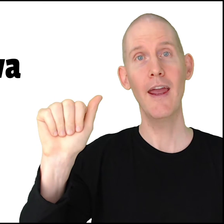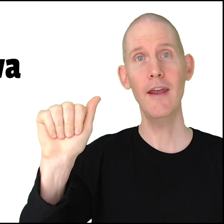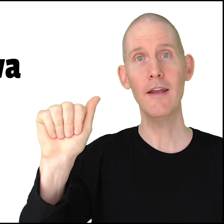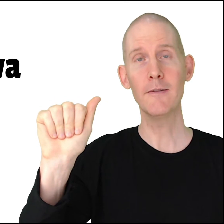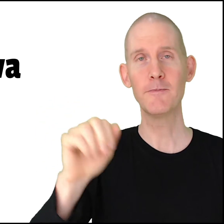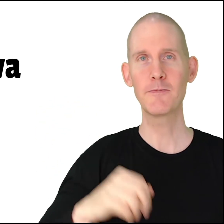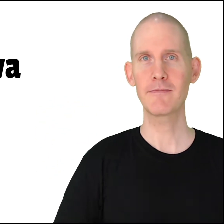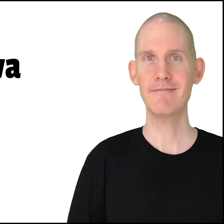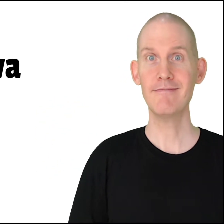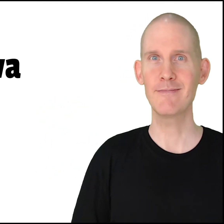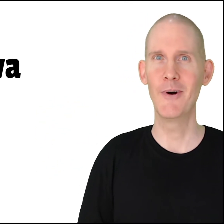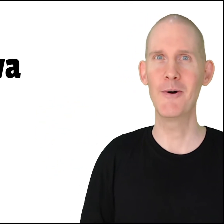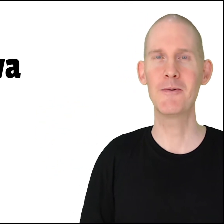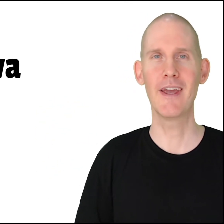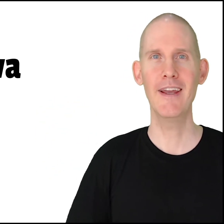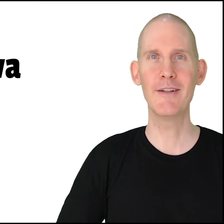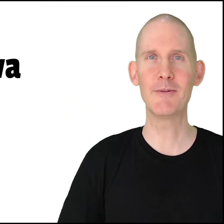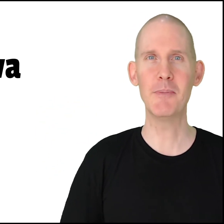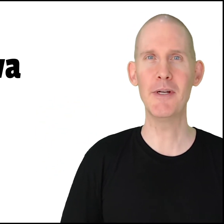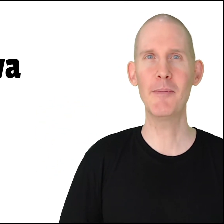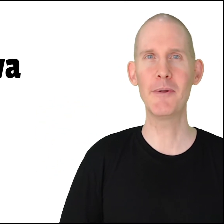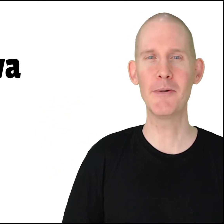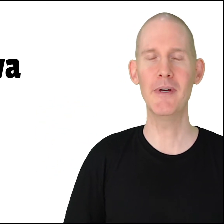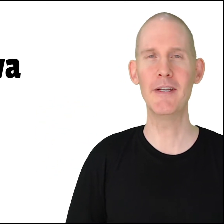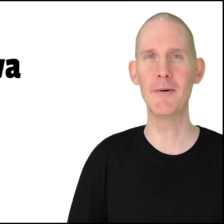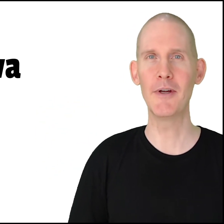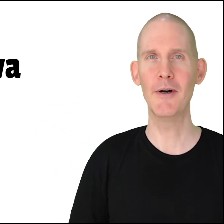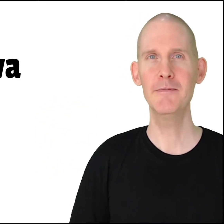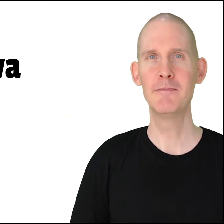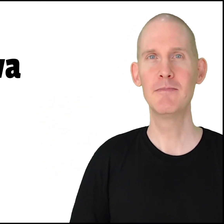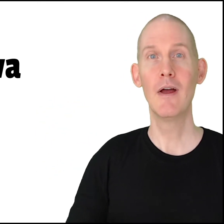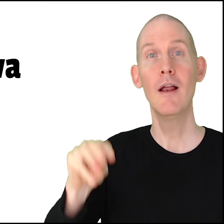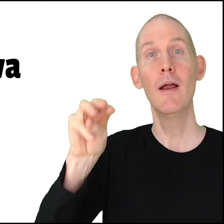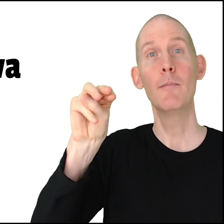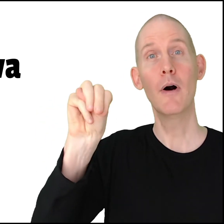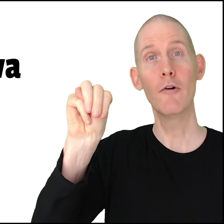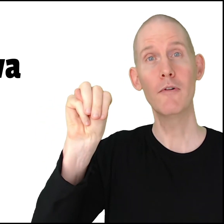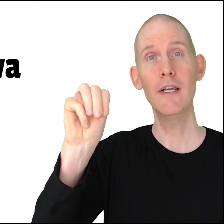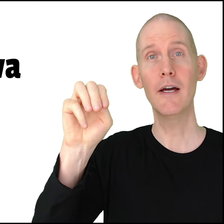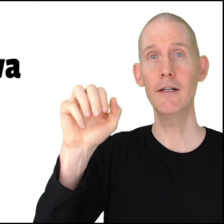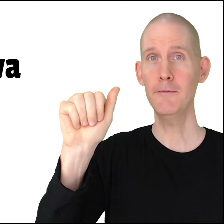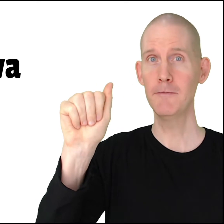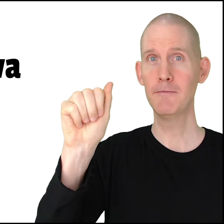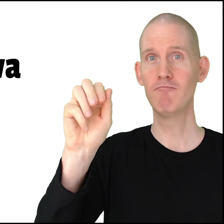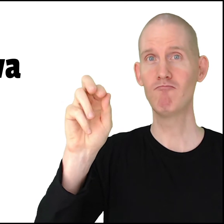O-B-A. Okay, let's speed up a little bit. Here we go. Maria.